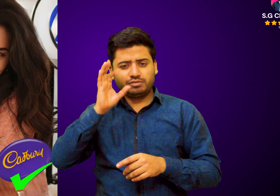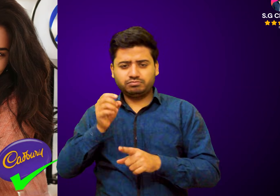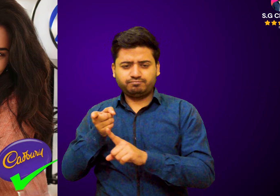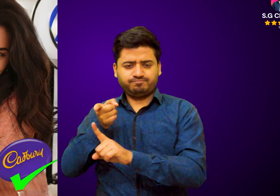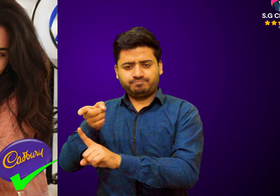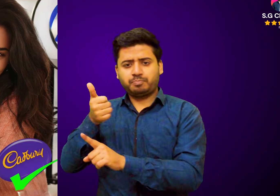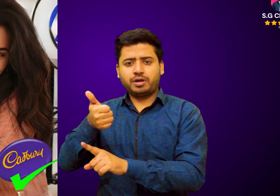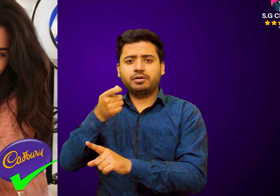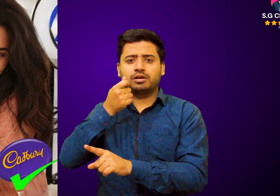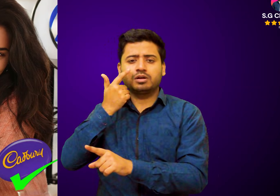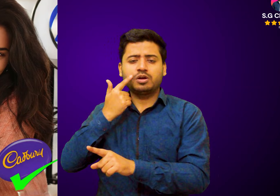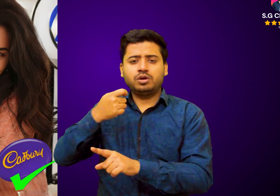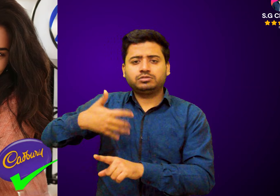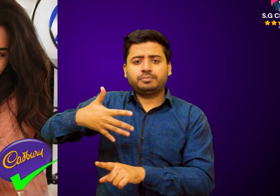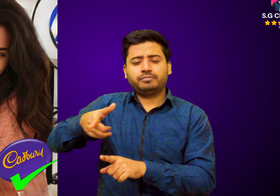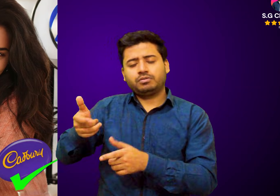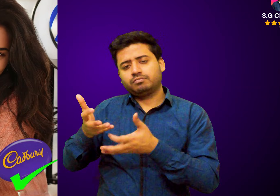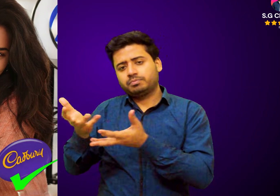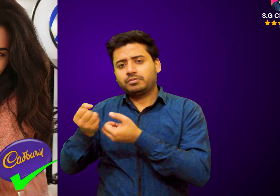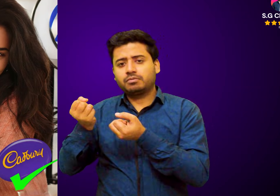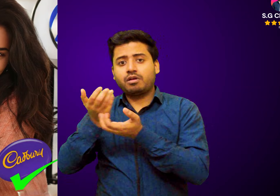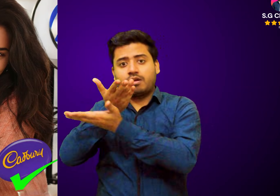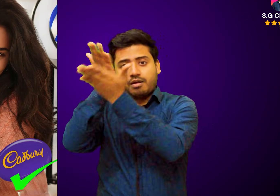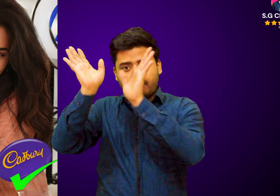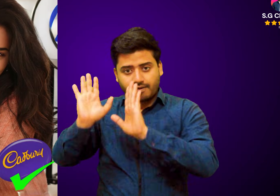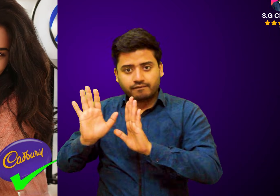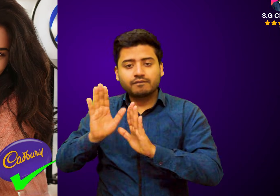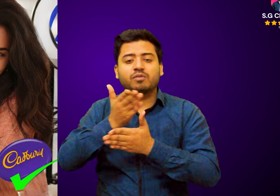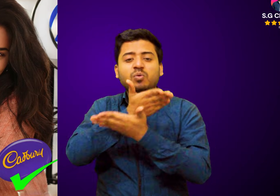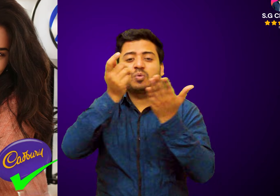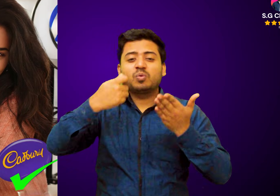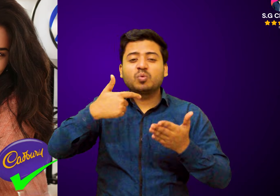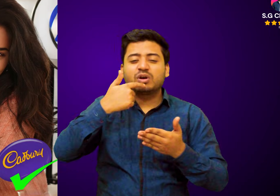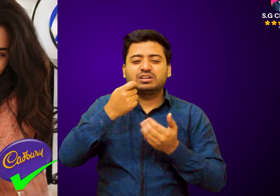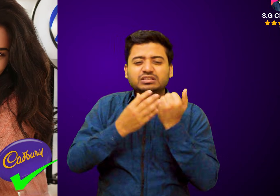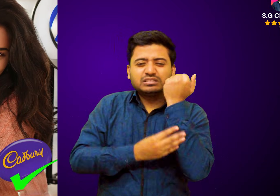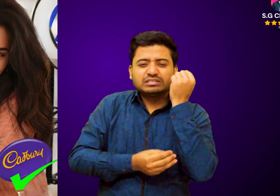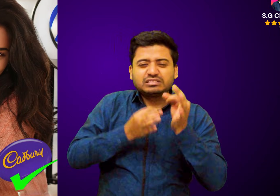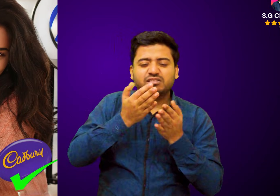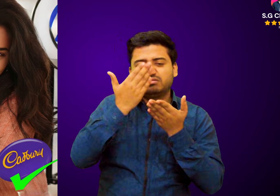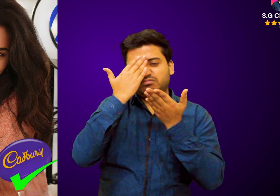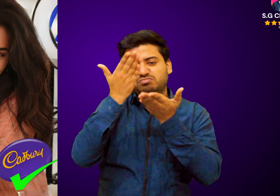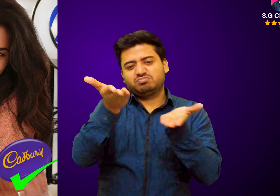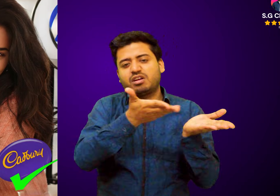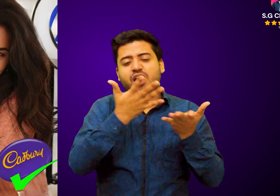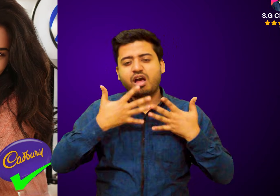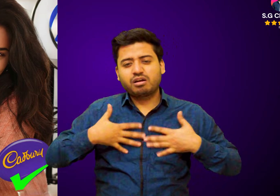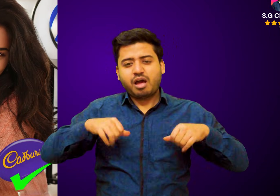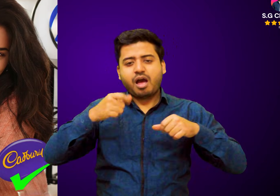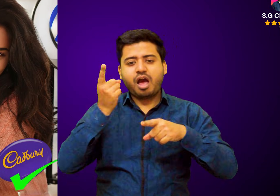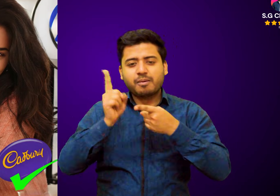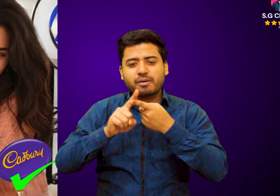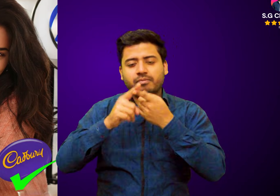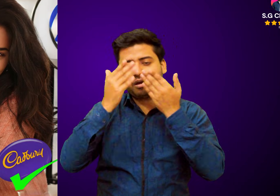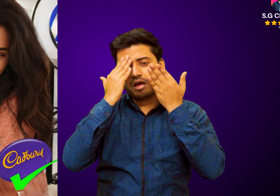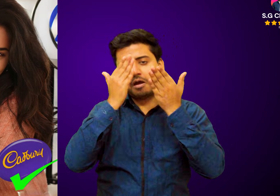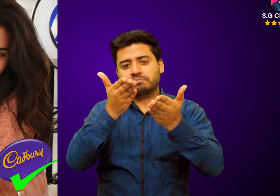the exact same product worldwide. Choosing between cheap and high-priced chocolate involves a trade-off between affordability and